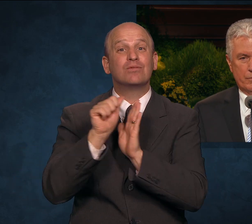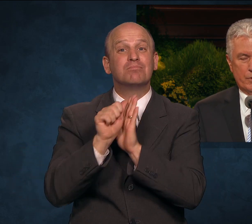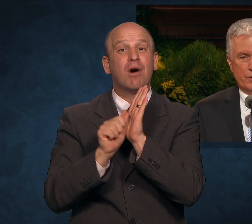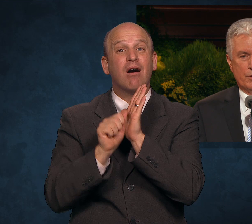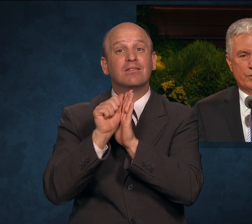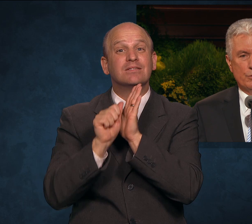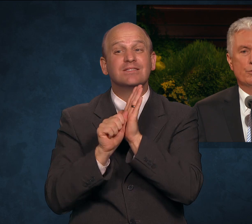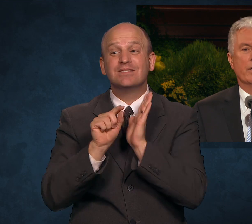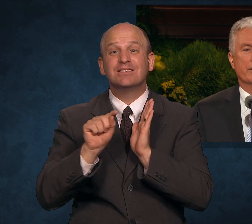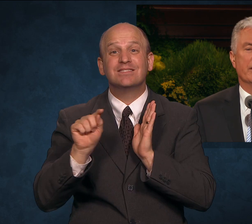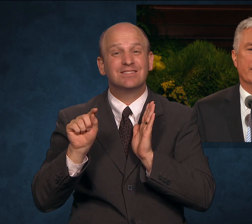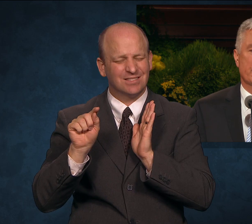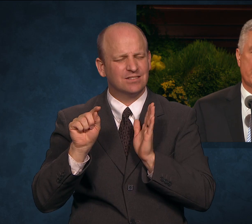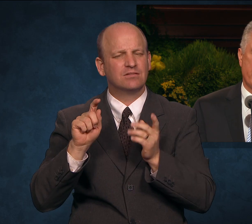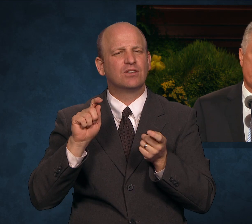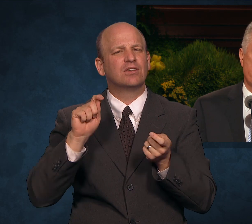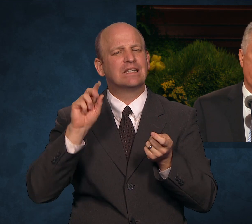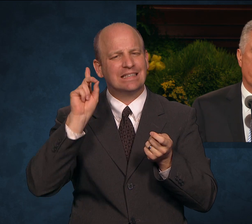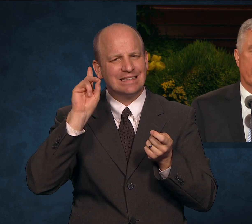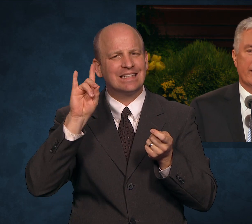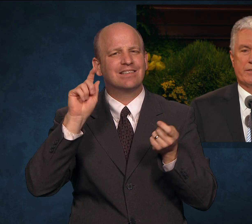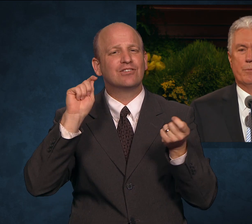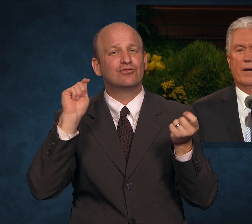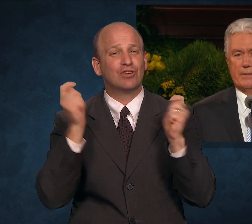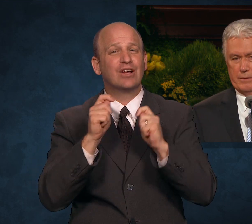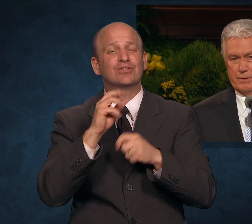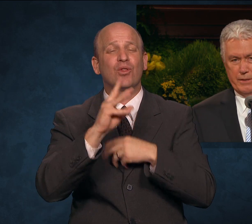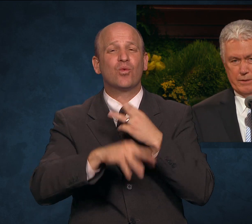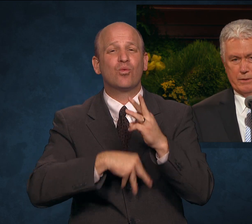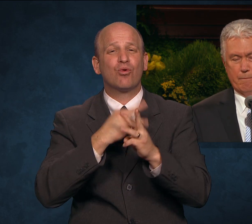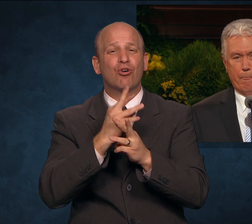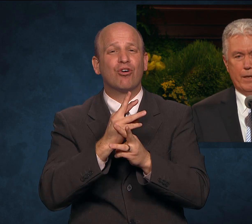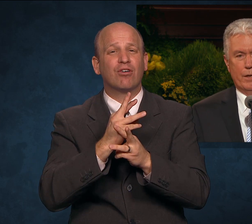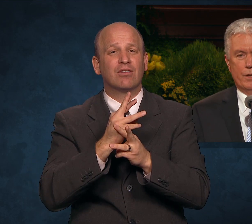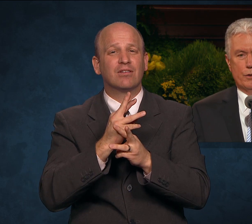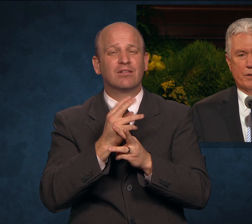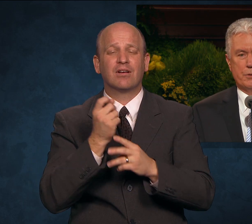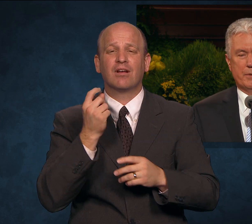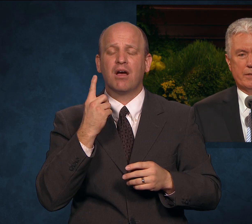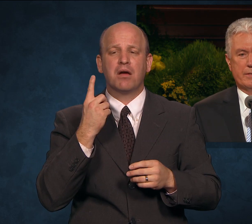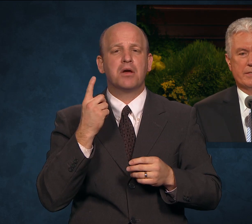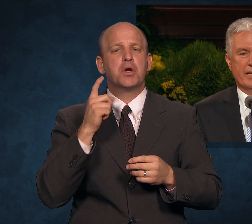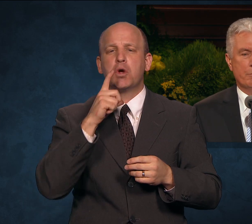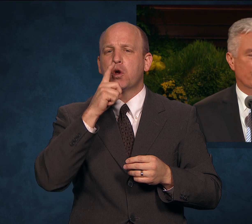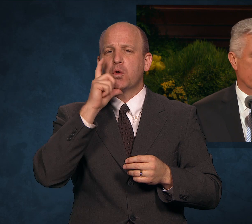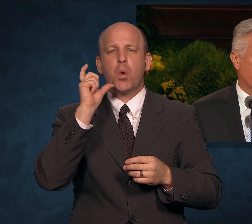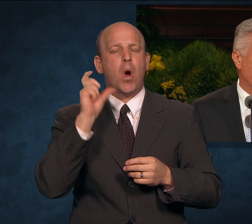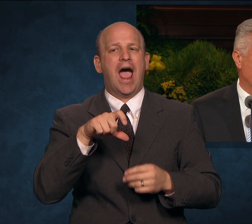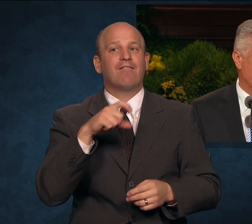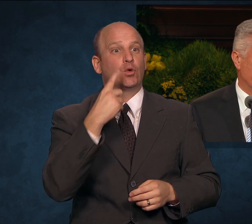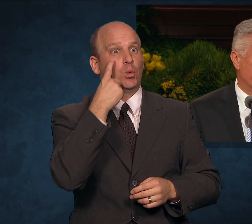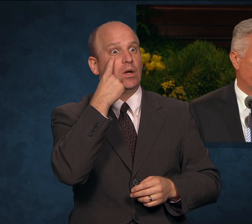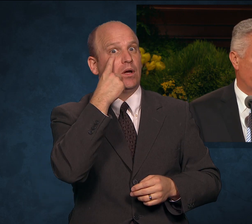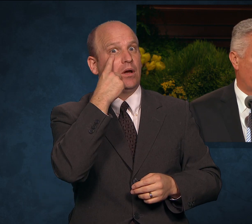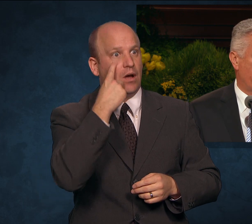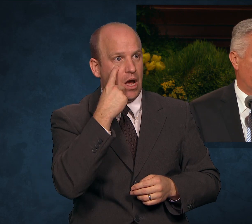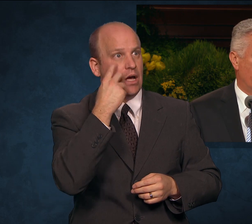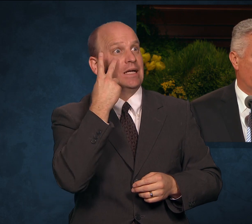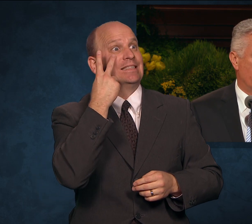world you do not need to see the Savior as the apostles did to experience the same